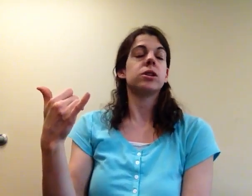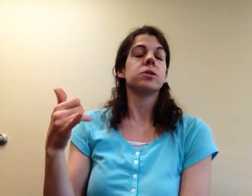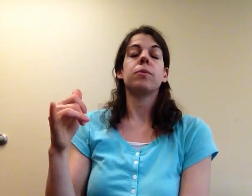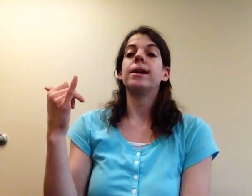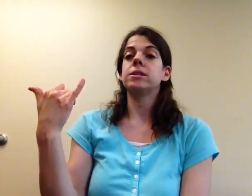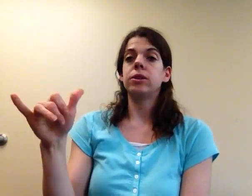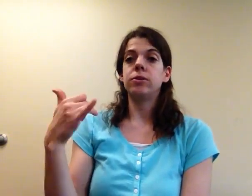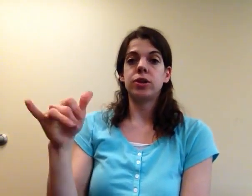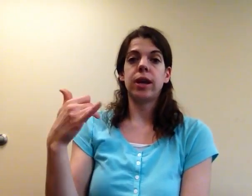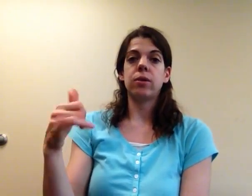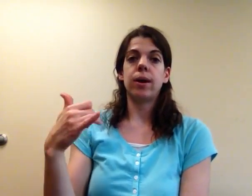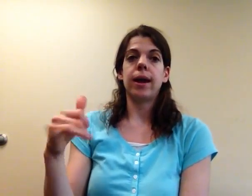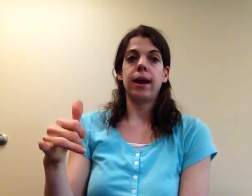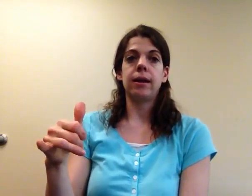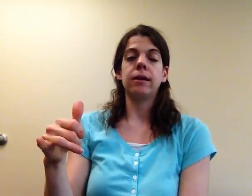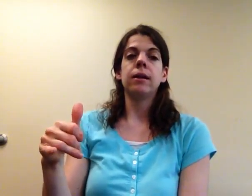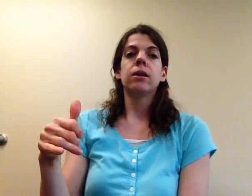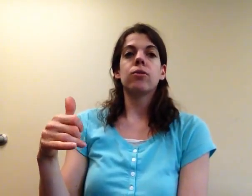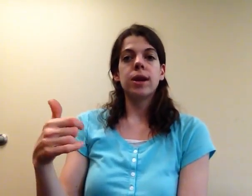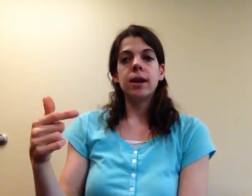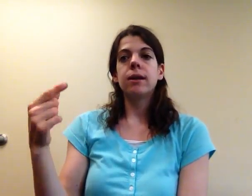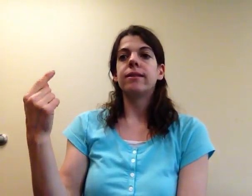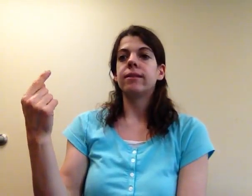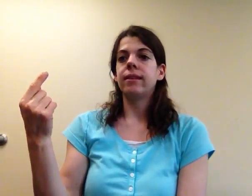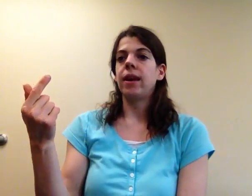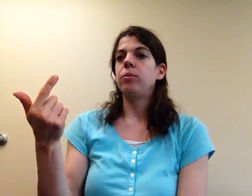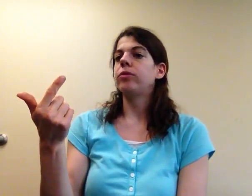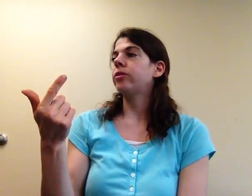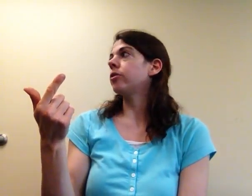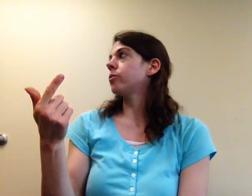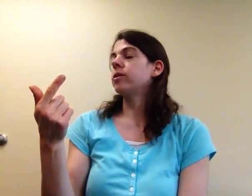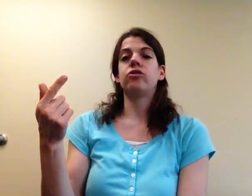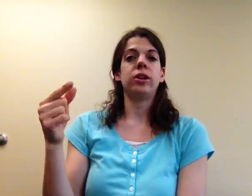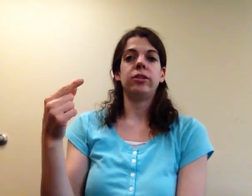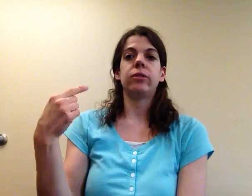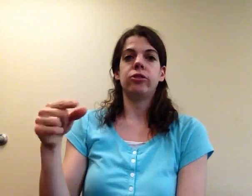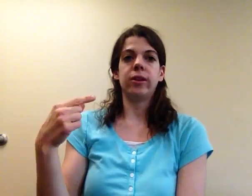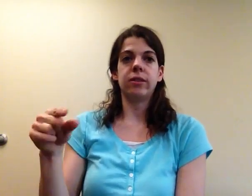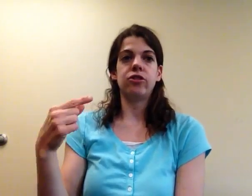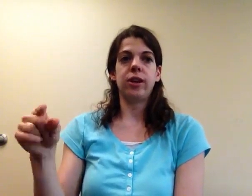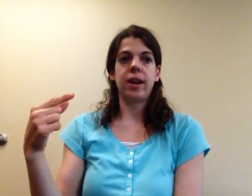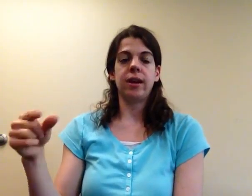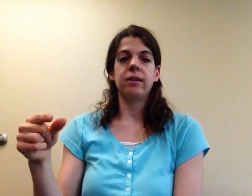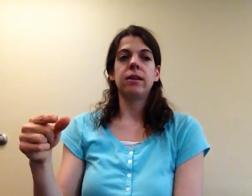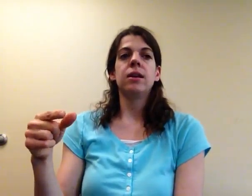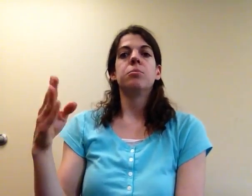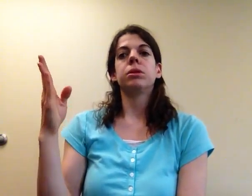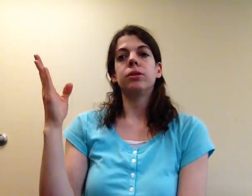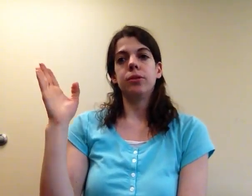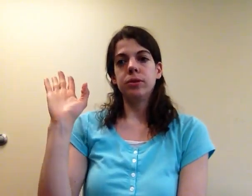your finger to basically your lips and just kind of bend it down like that. Red.